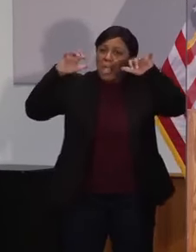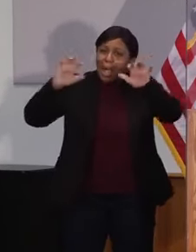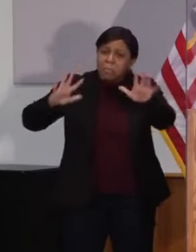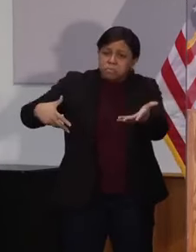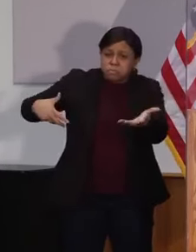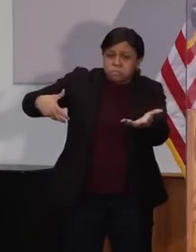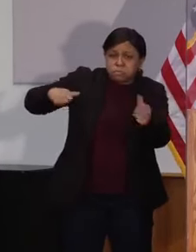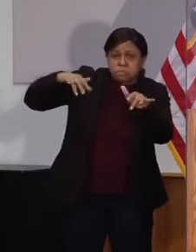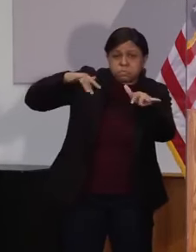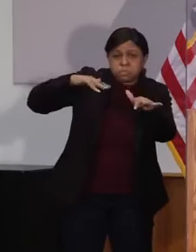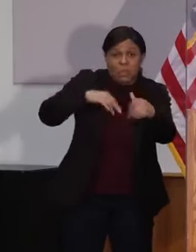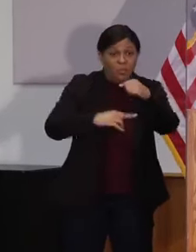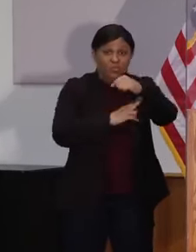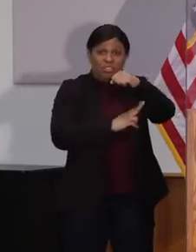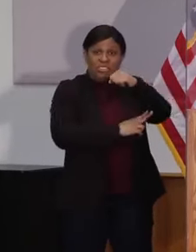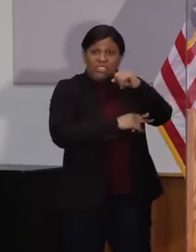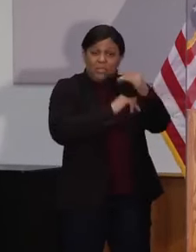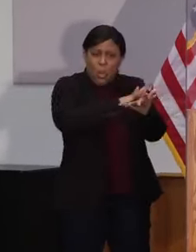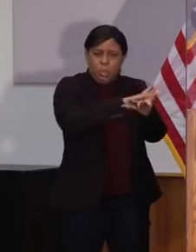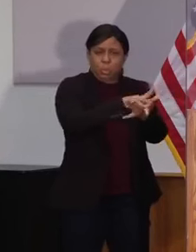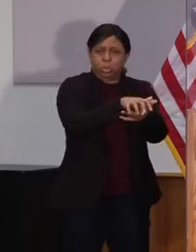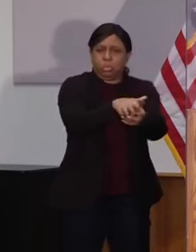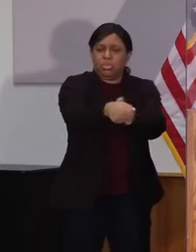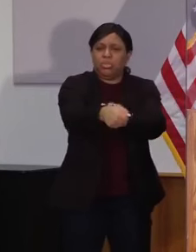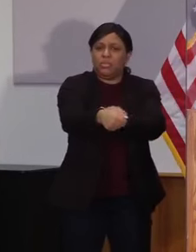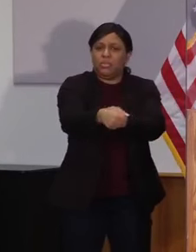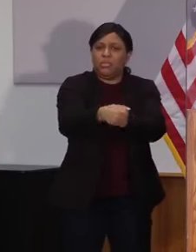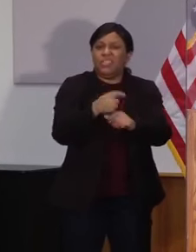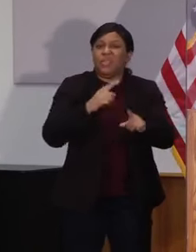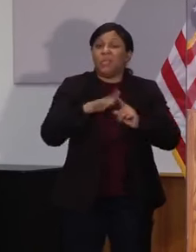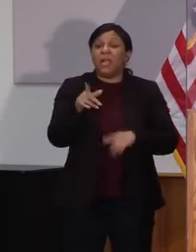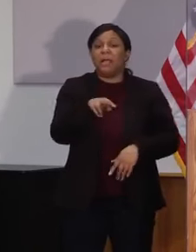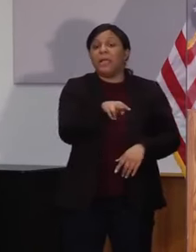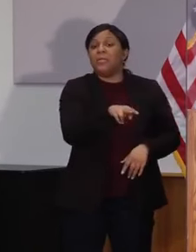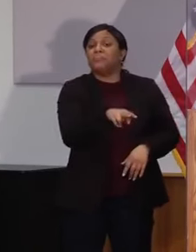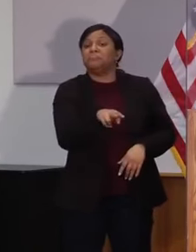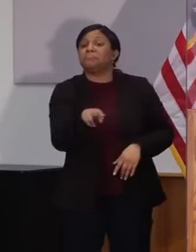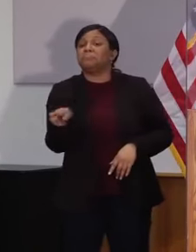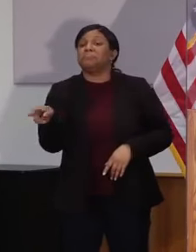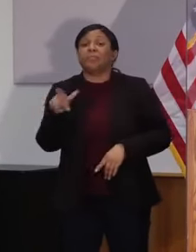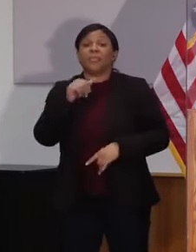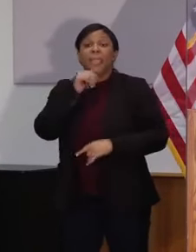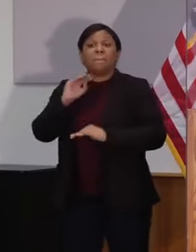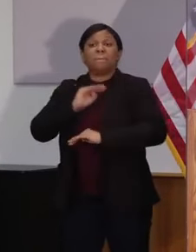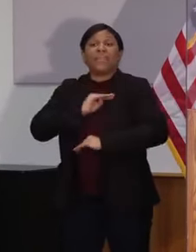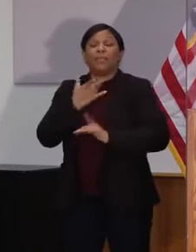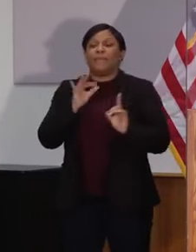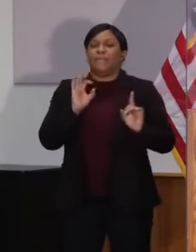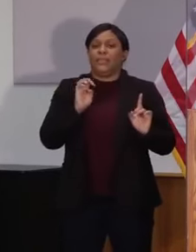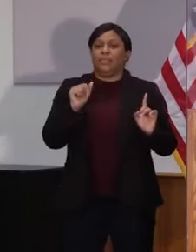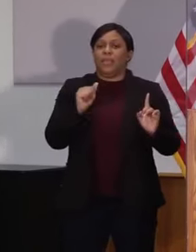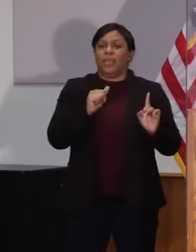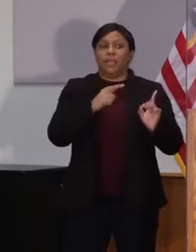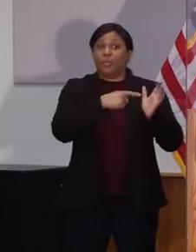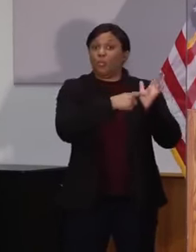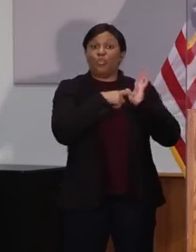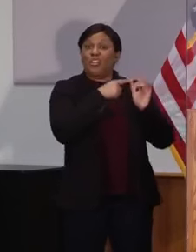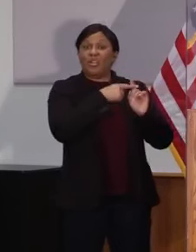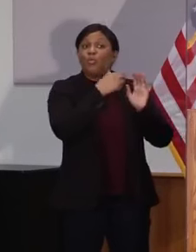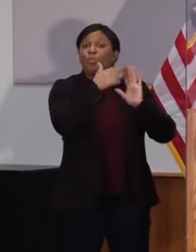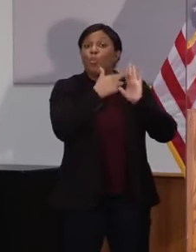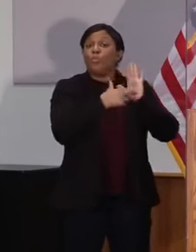but it was localized and it didn't meet FEMA requirements, and that county and township were stuck in a terrible situation. The state